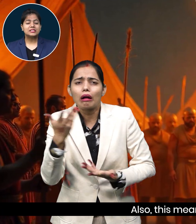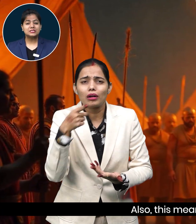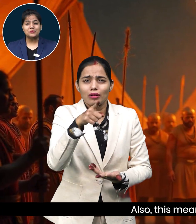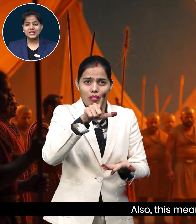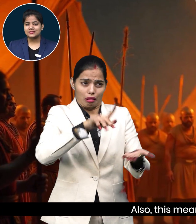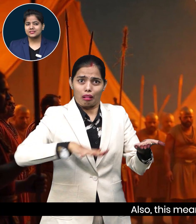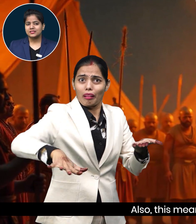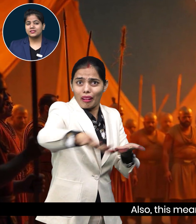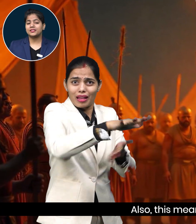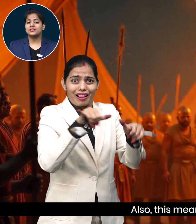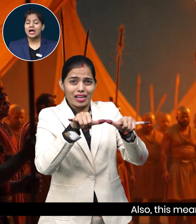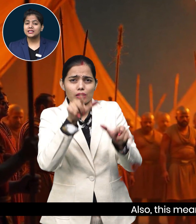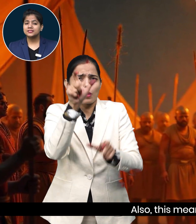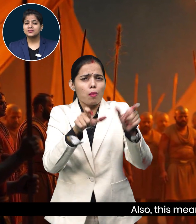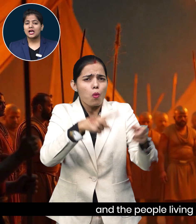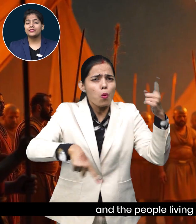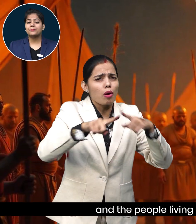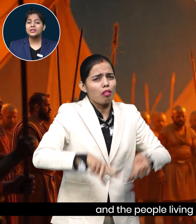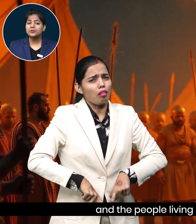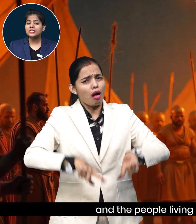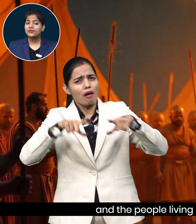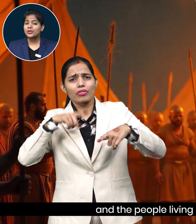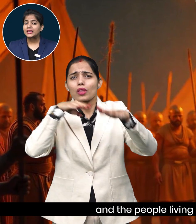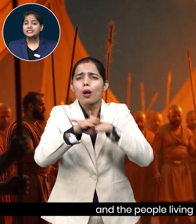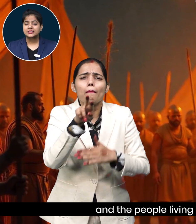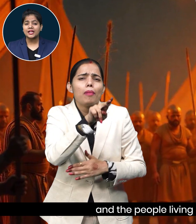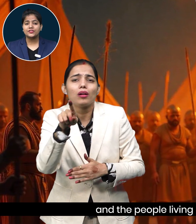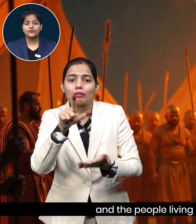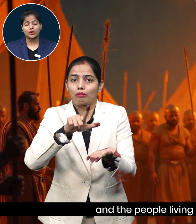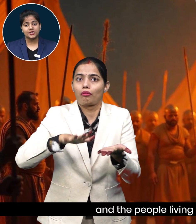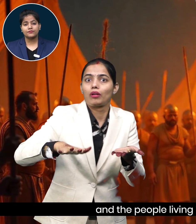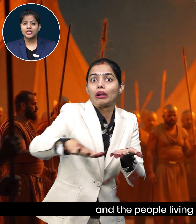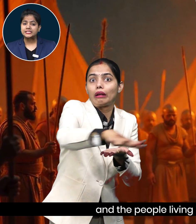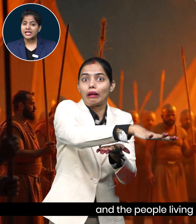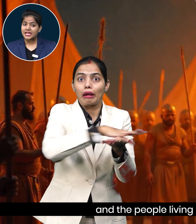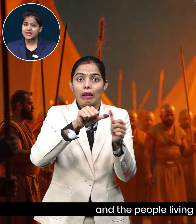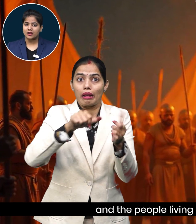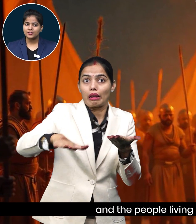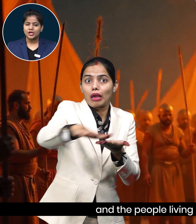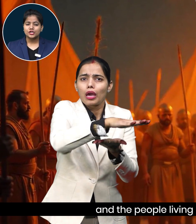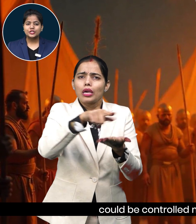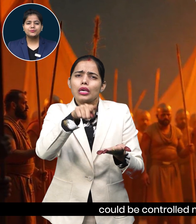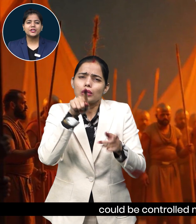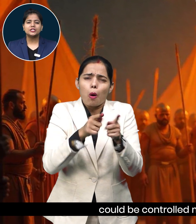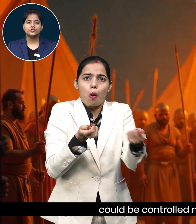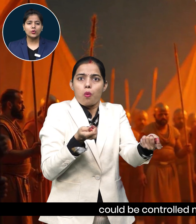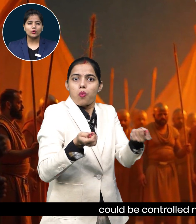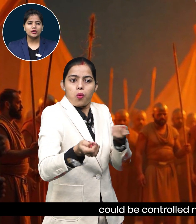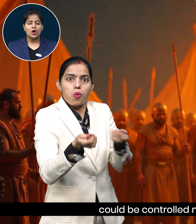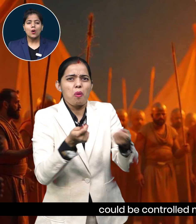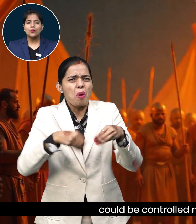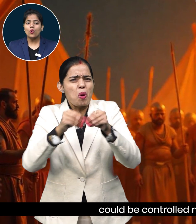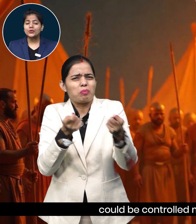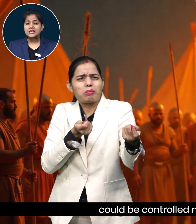Also, this means that the land and the people living inside the fortified area could be